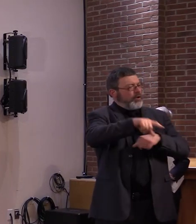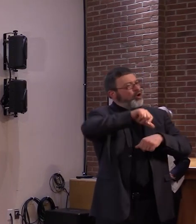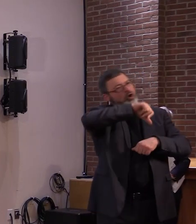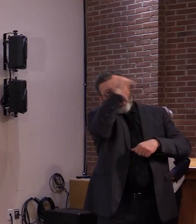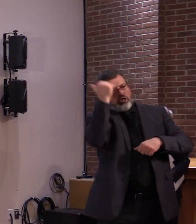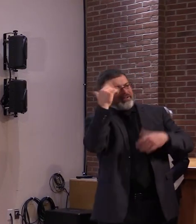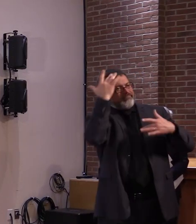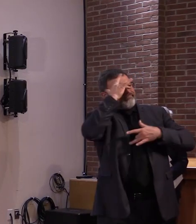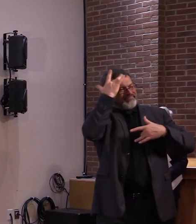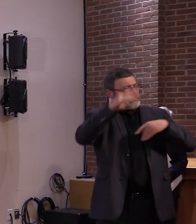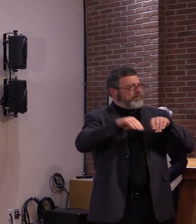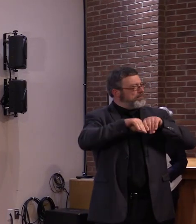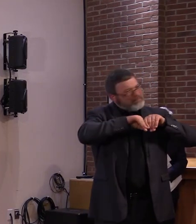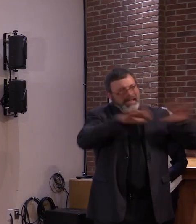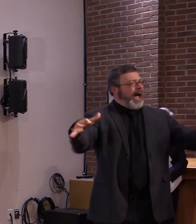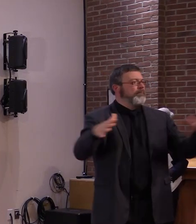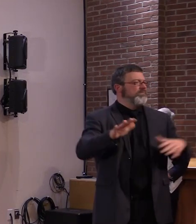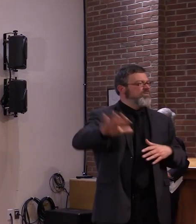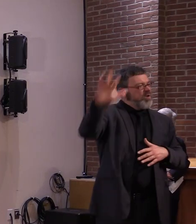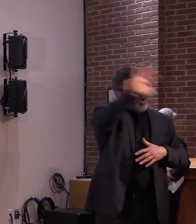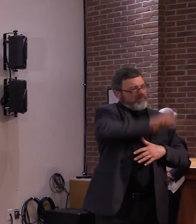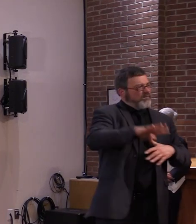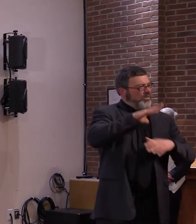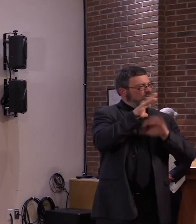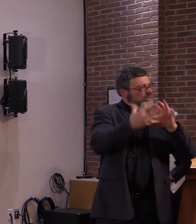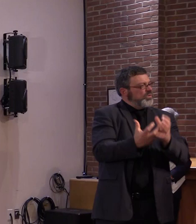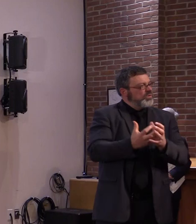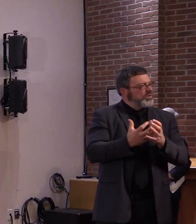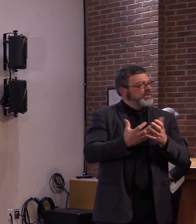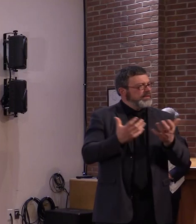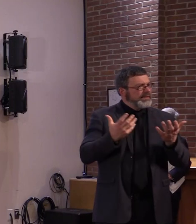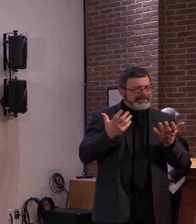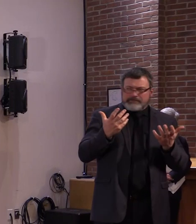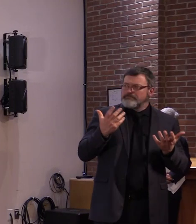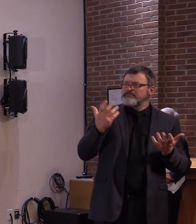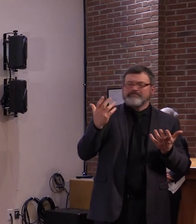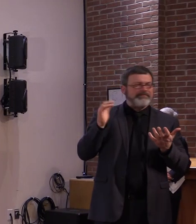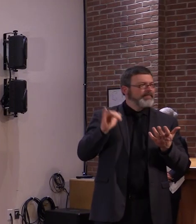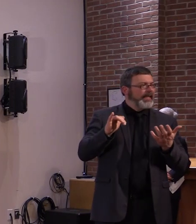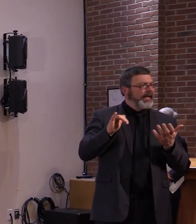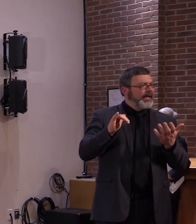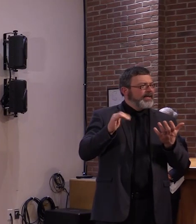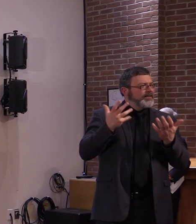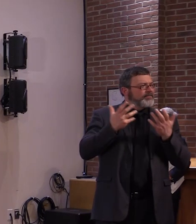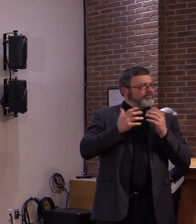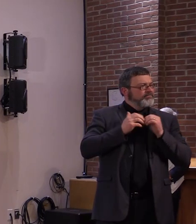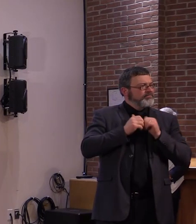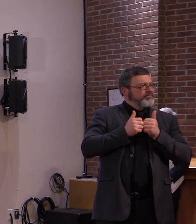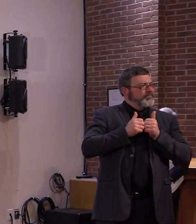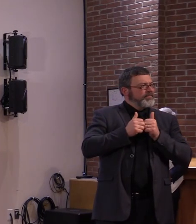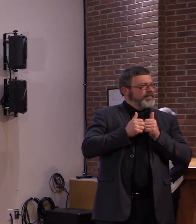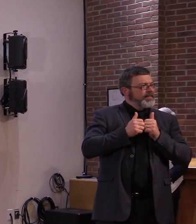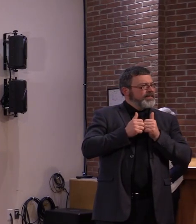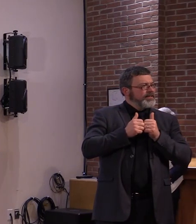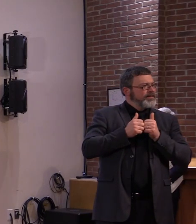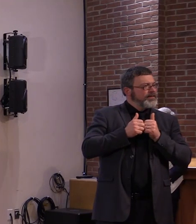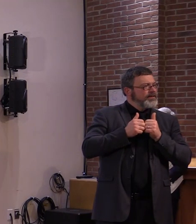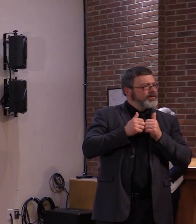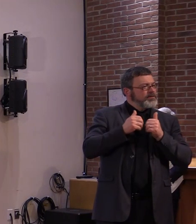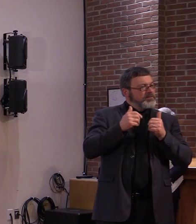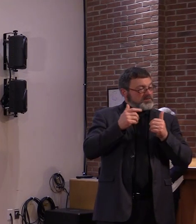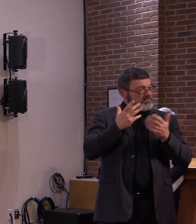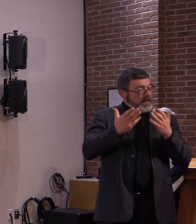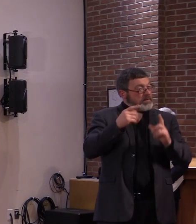do you support gain of function or almost the weaponization of these viruses? Wasn't something like this bound to happen?